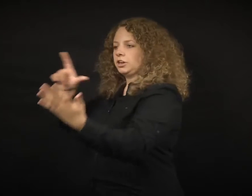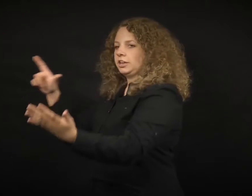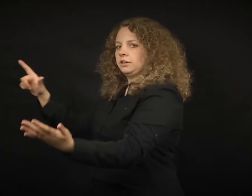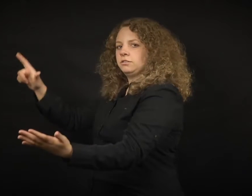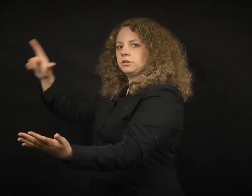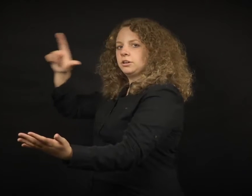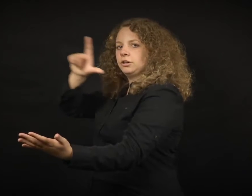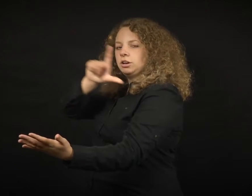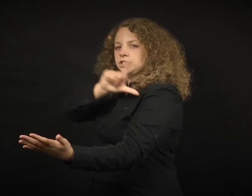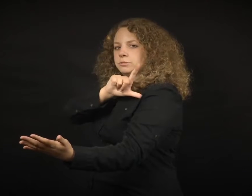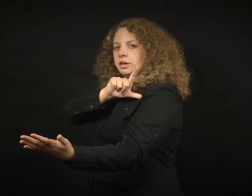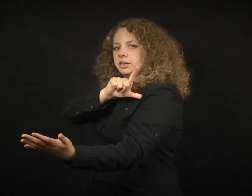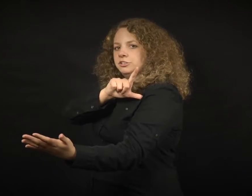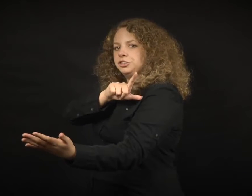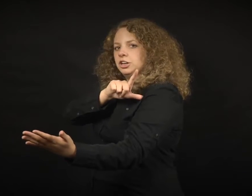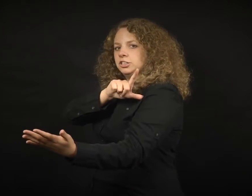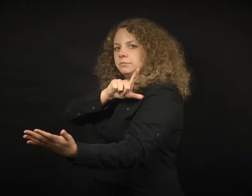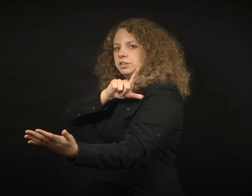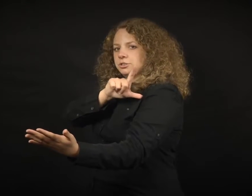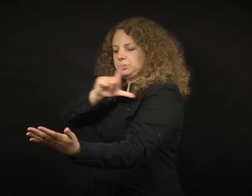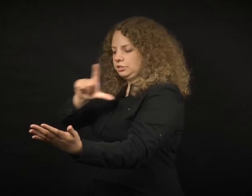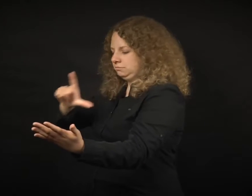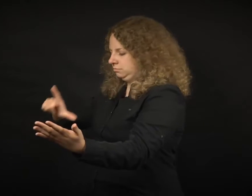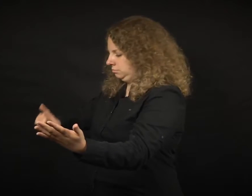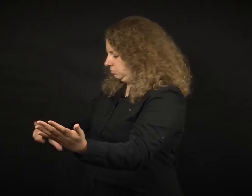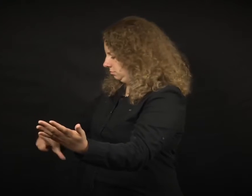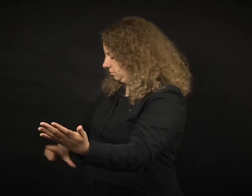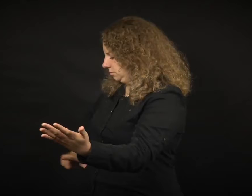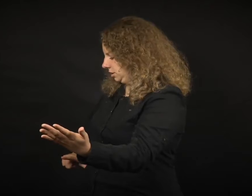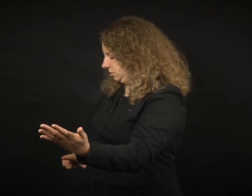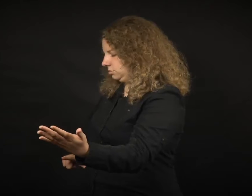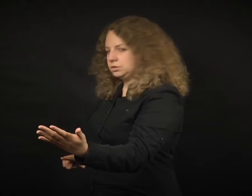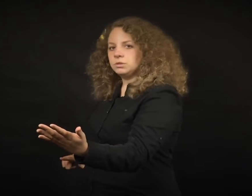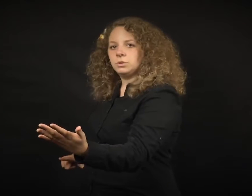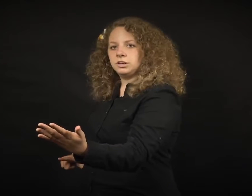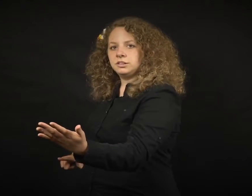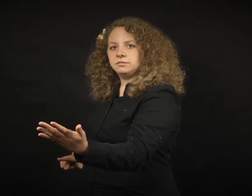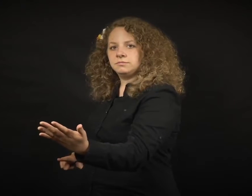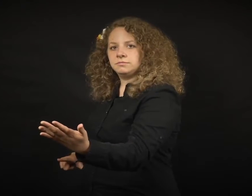starting across your body on your non-dominant shoulder, and down, Lord.